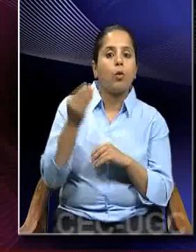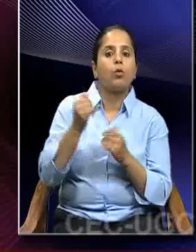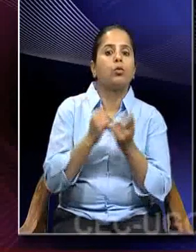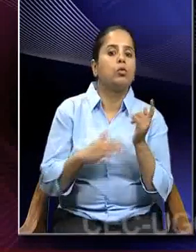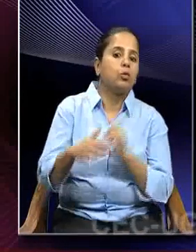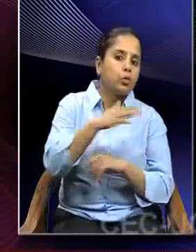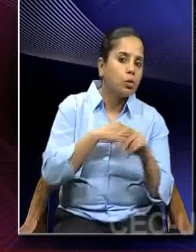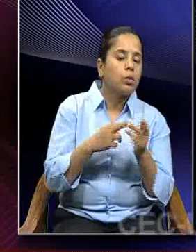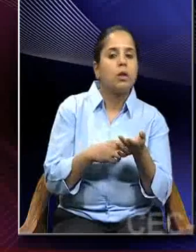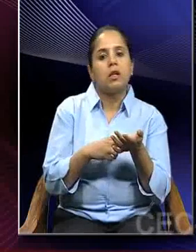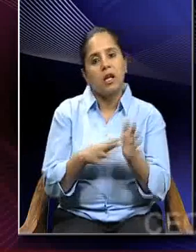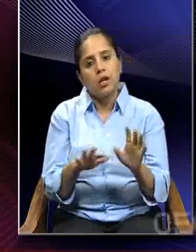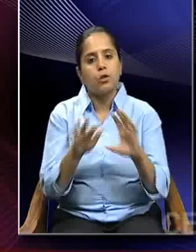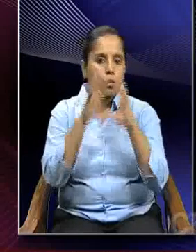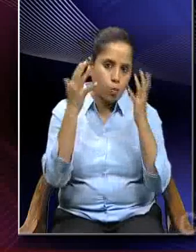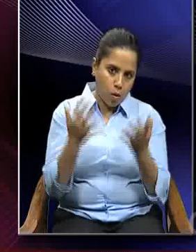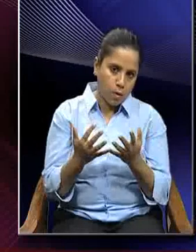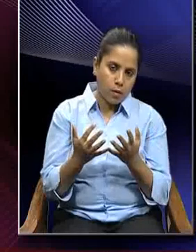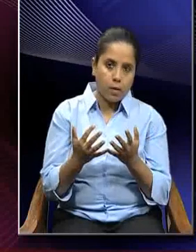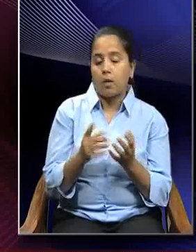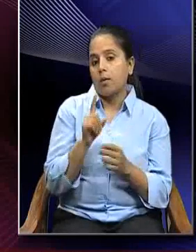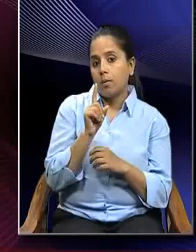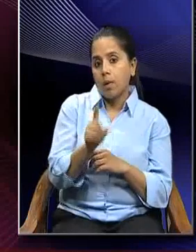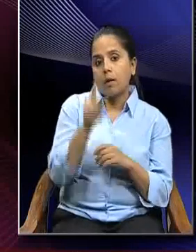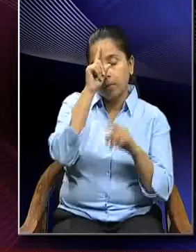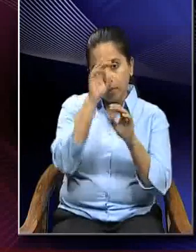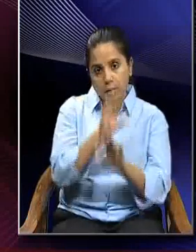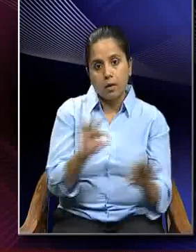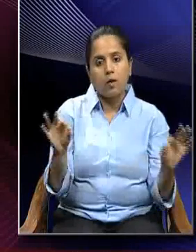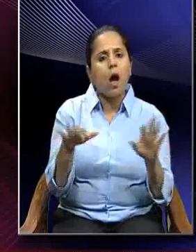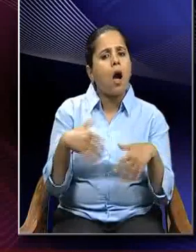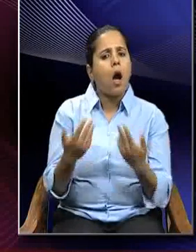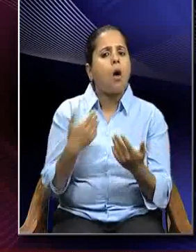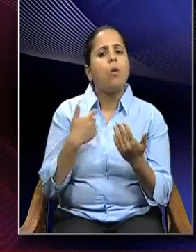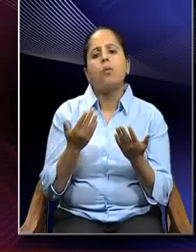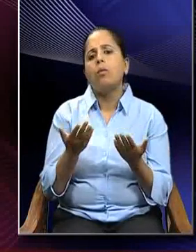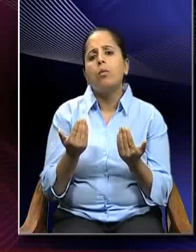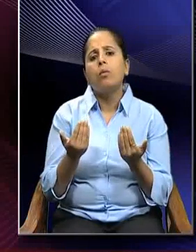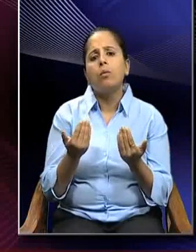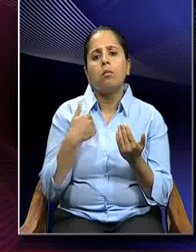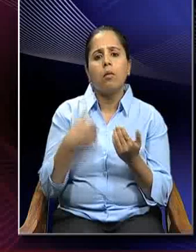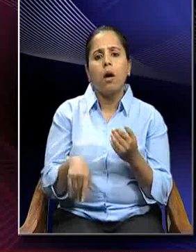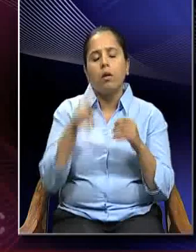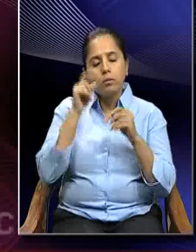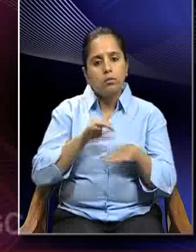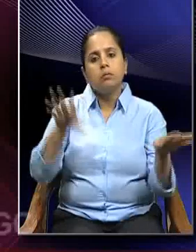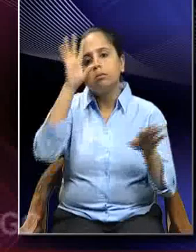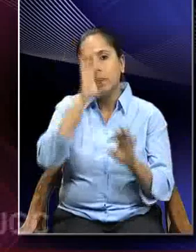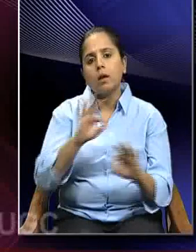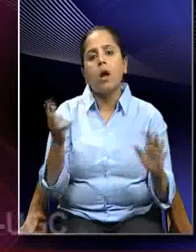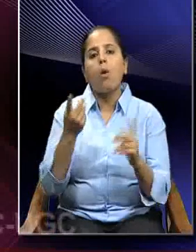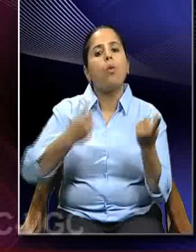society, to the nation, to the world. Unless I am peaceful, how can I spread peace among